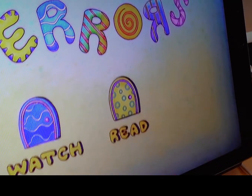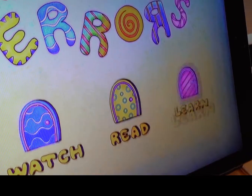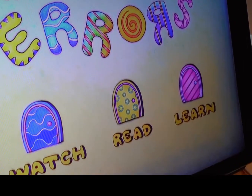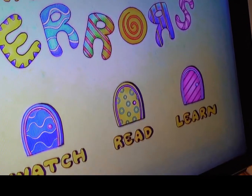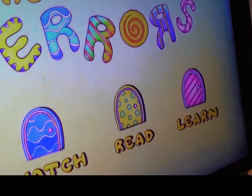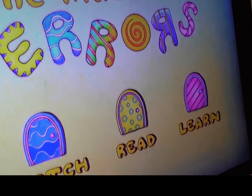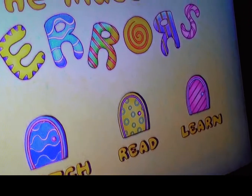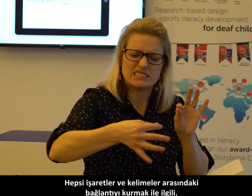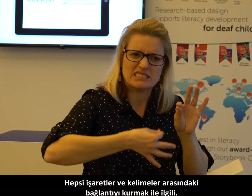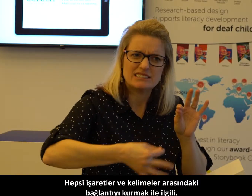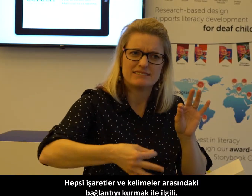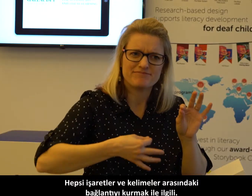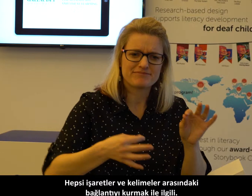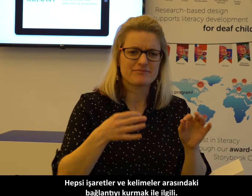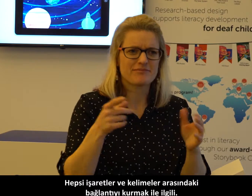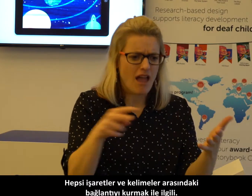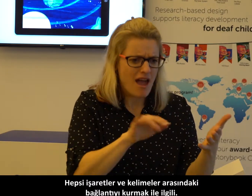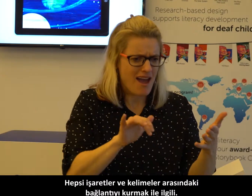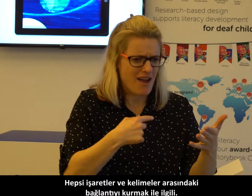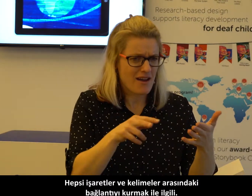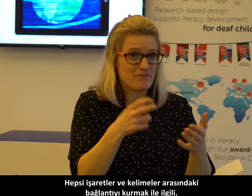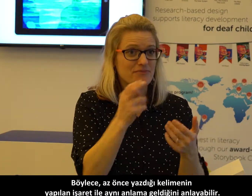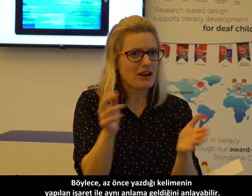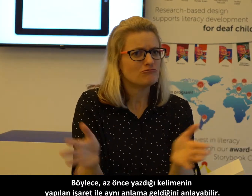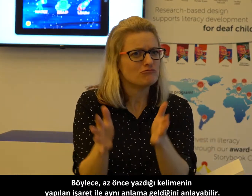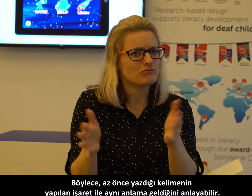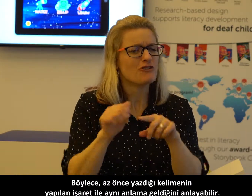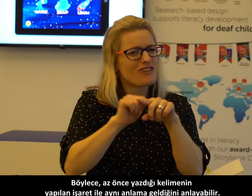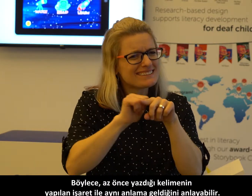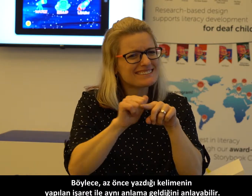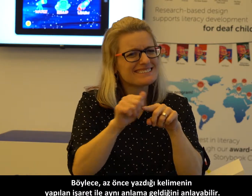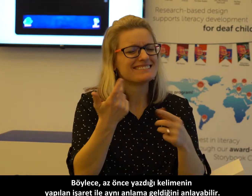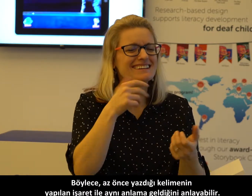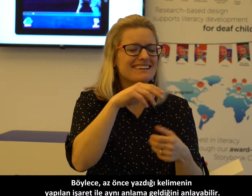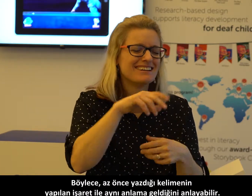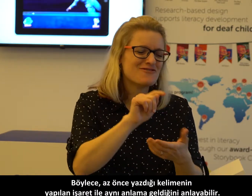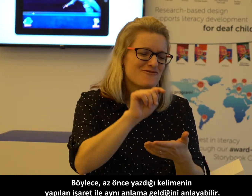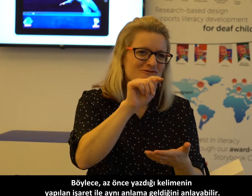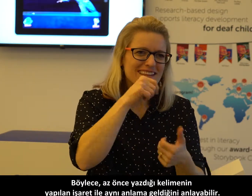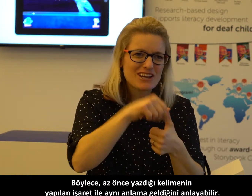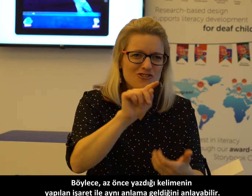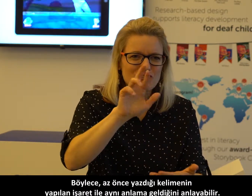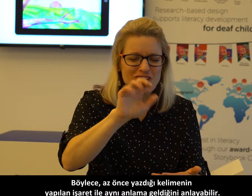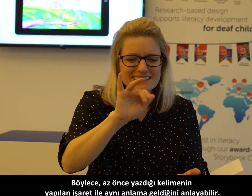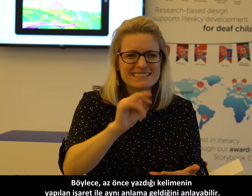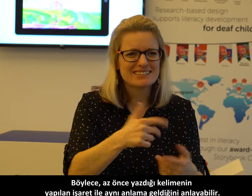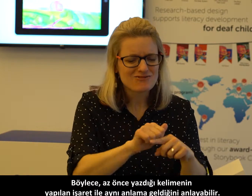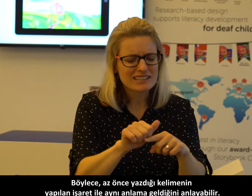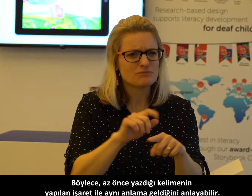All about making the connection between signs and words so that they understand that these words that I just wrote mean the same thing that you just